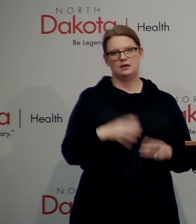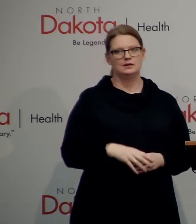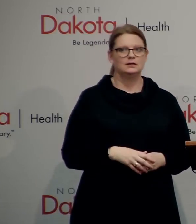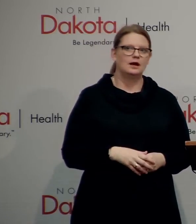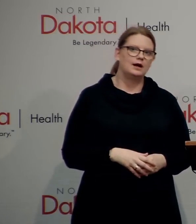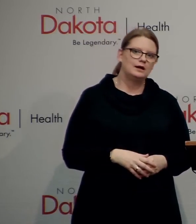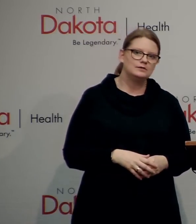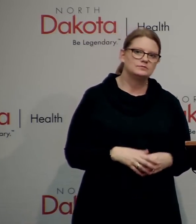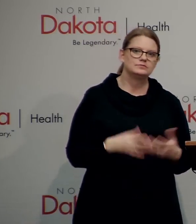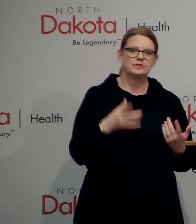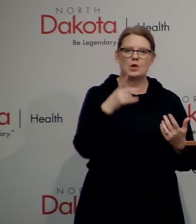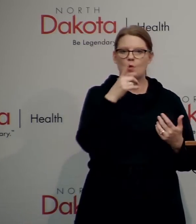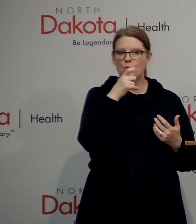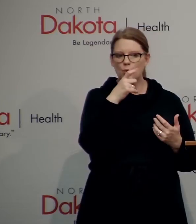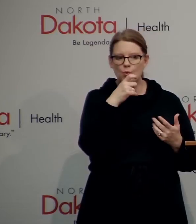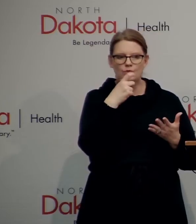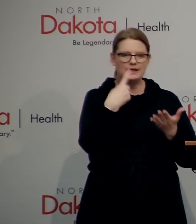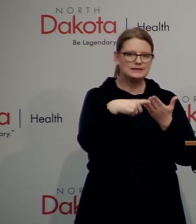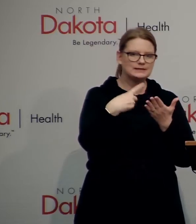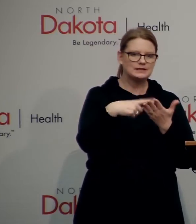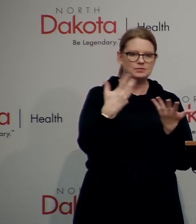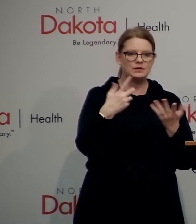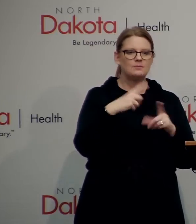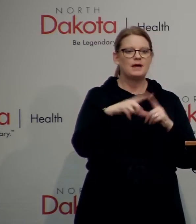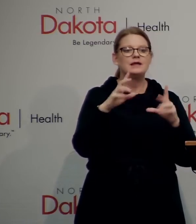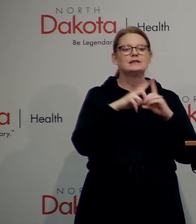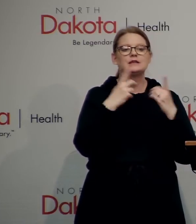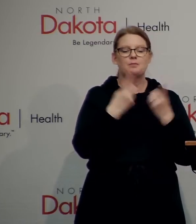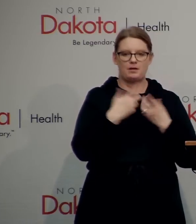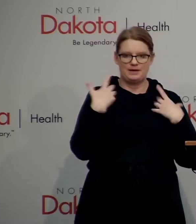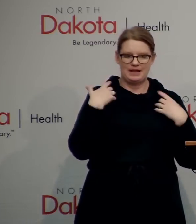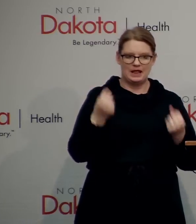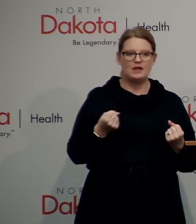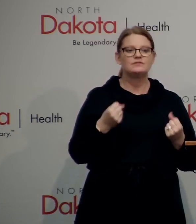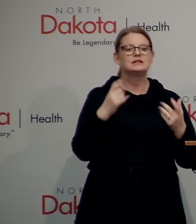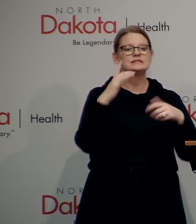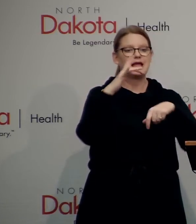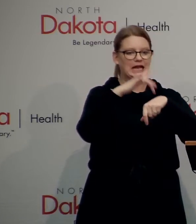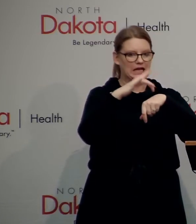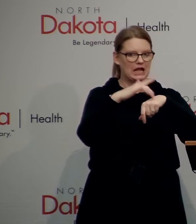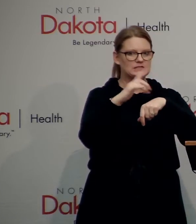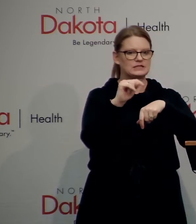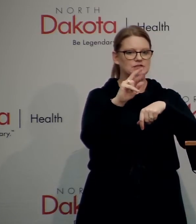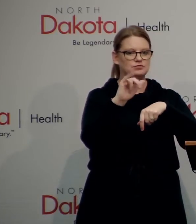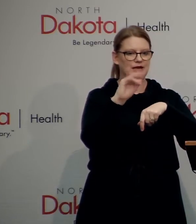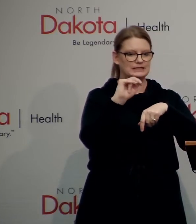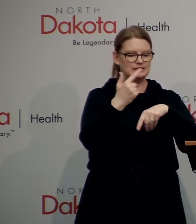can't say who they talk to, but the Department of Health does that contact tracing with our local